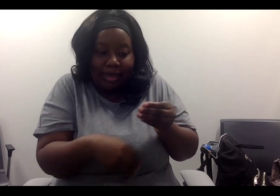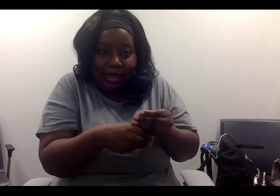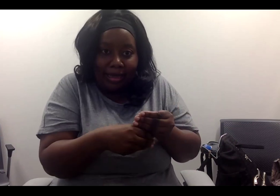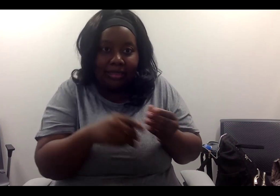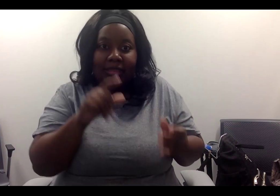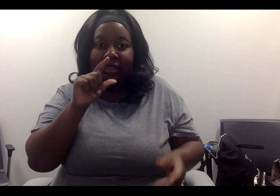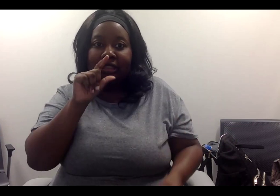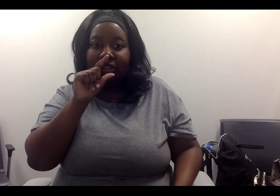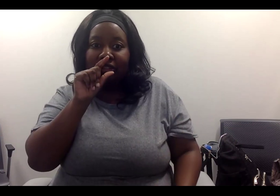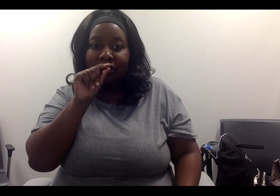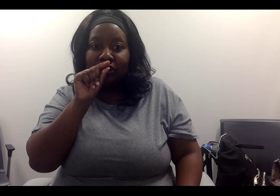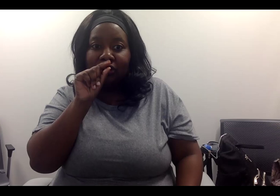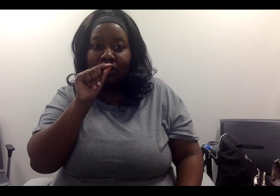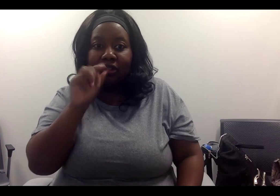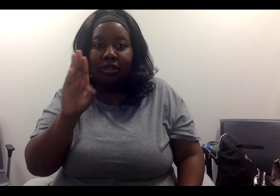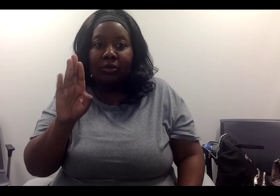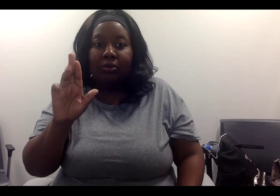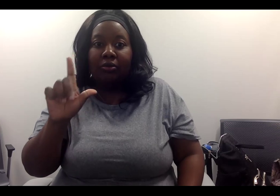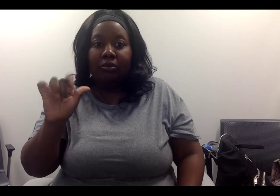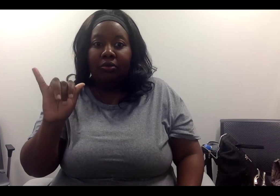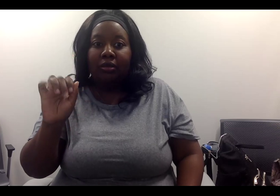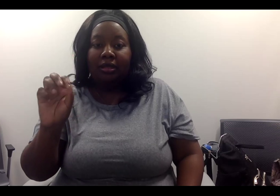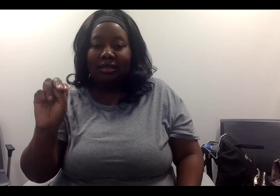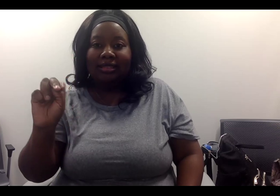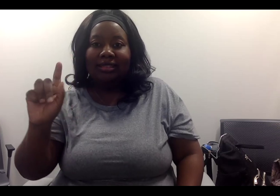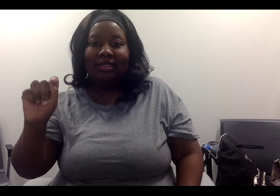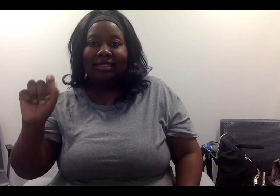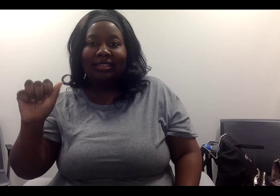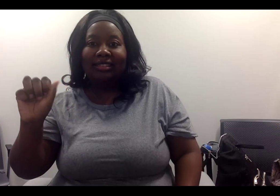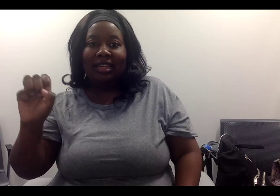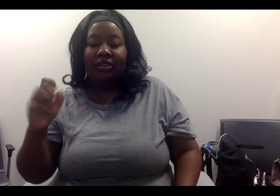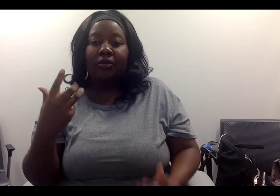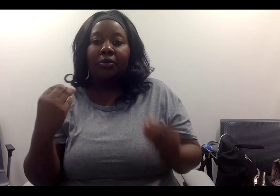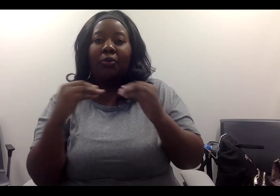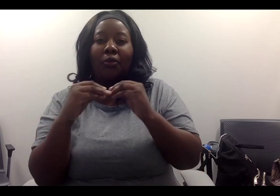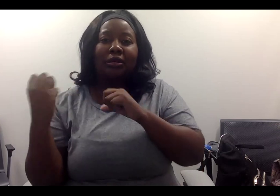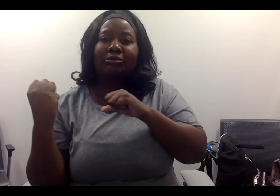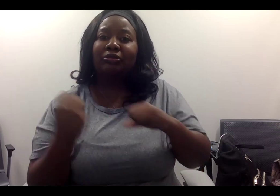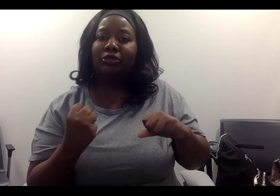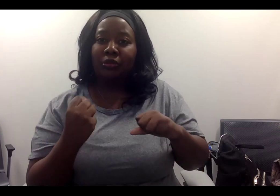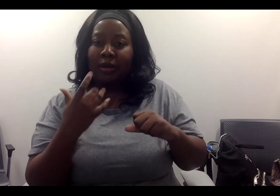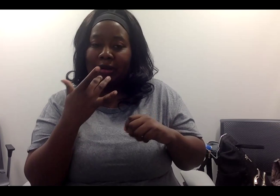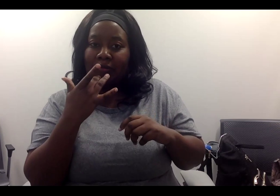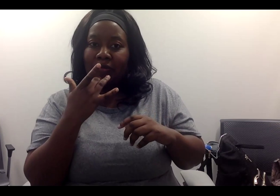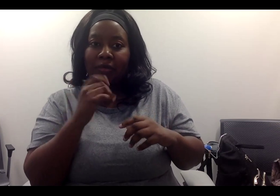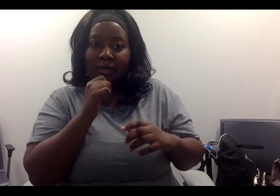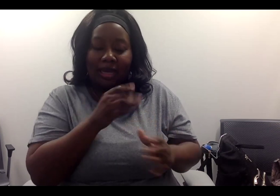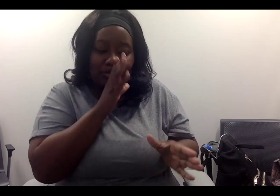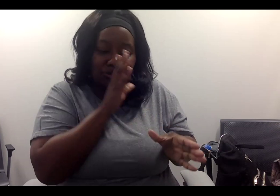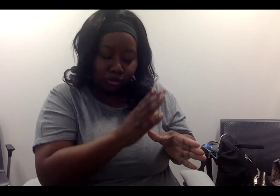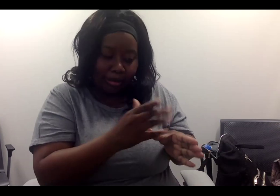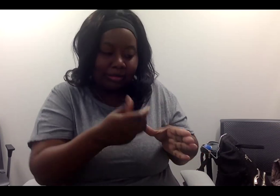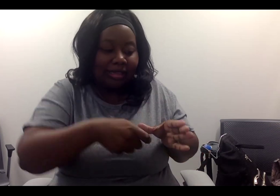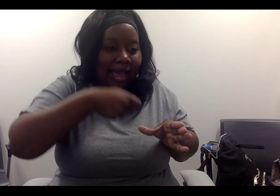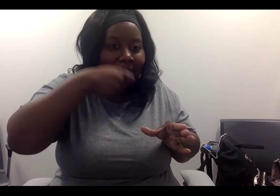of chicken bouillon paste. And that's just going to give us a little deeper flavor. Since we're not just eating this stuff straight, we're going to be